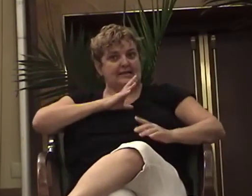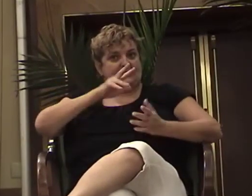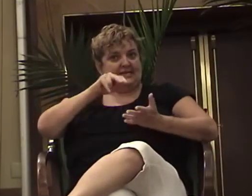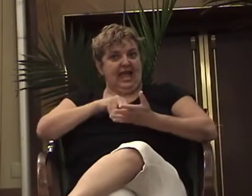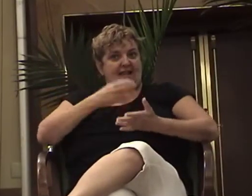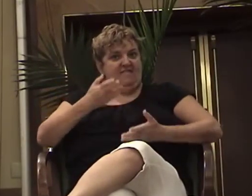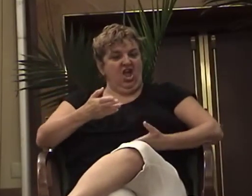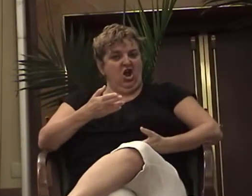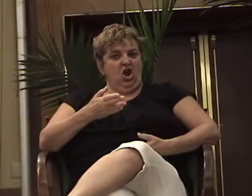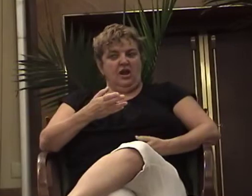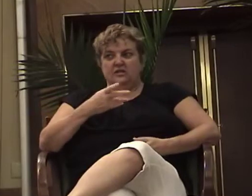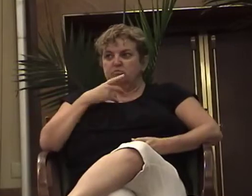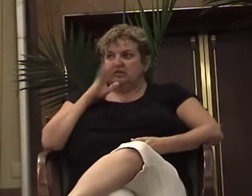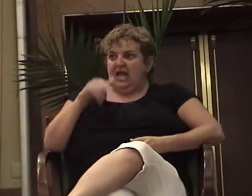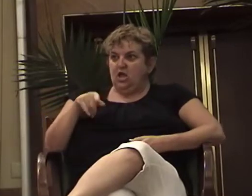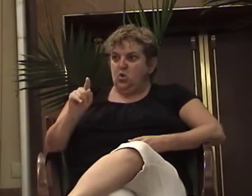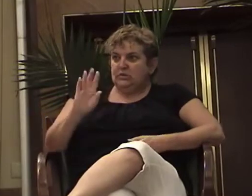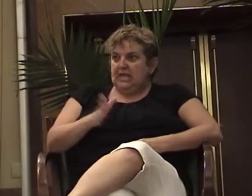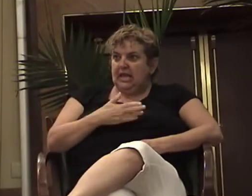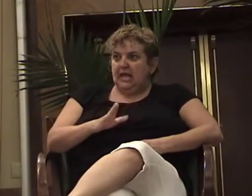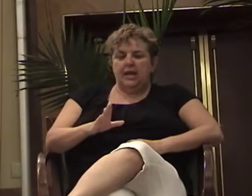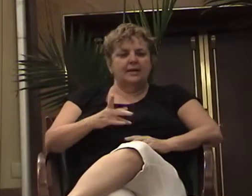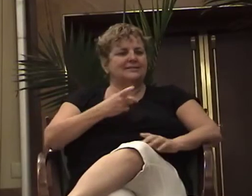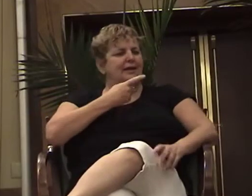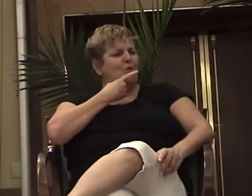said, why yes it was.